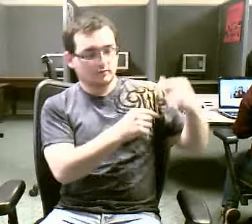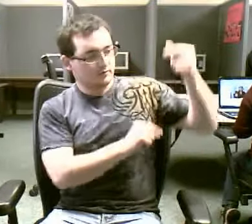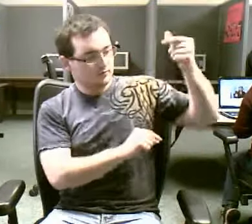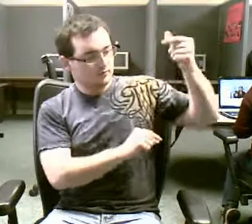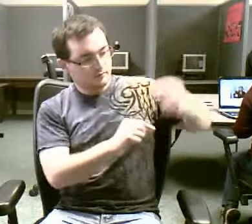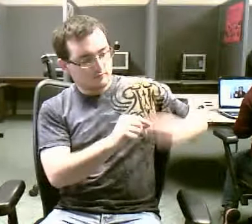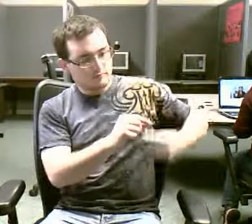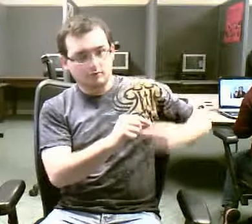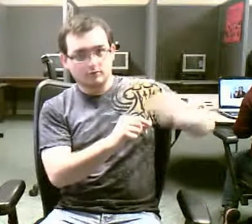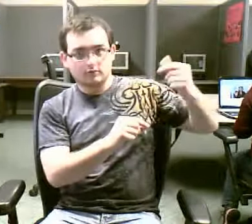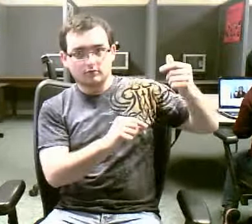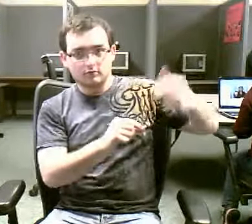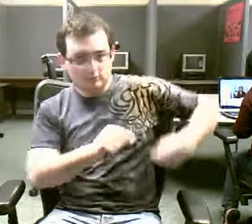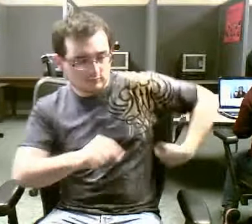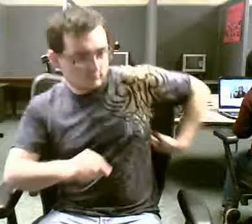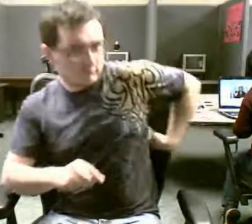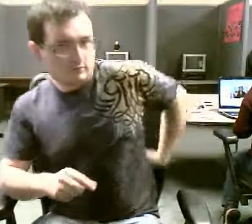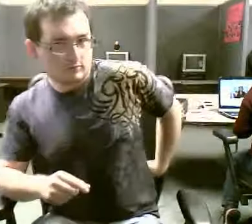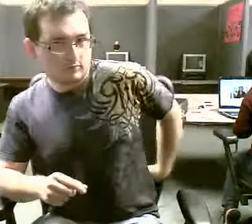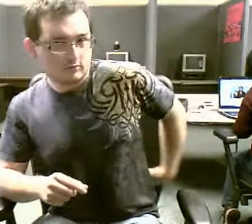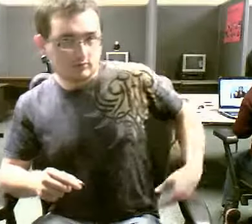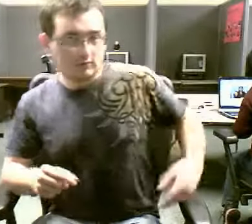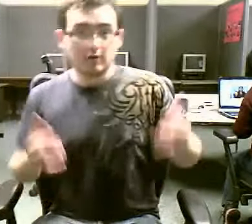cavity. 3. Ribs.